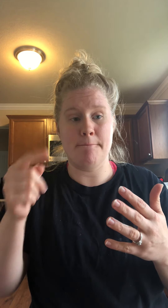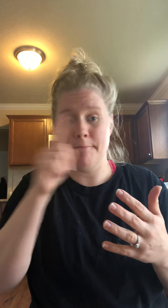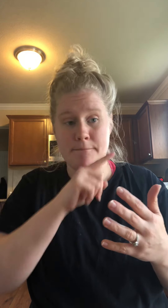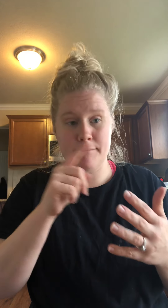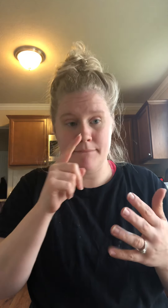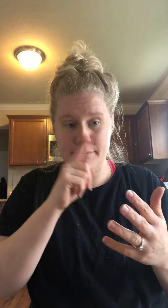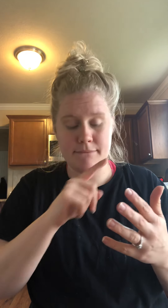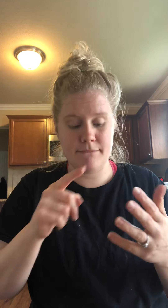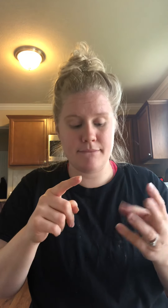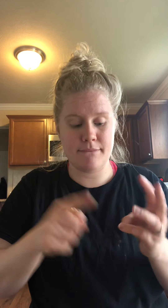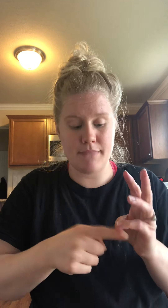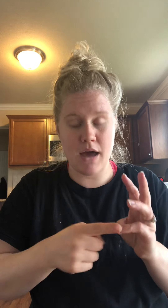louse,